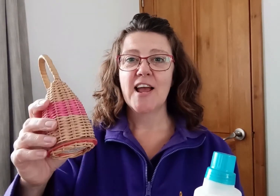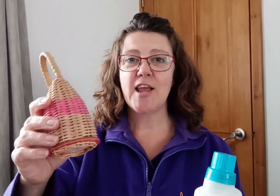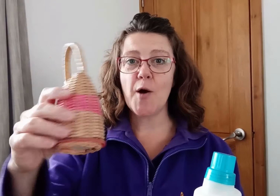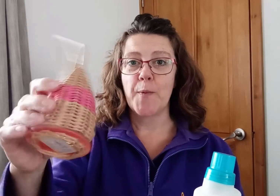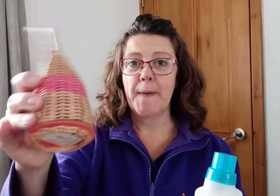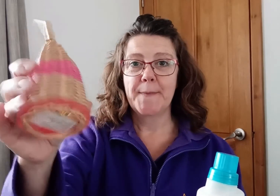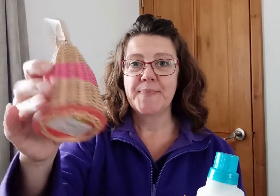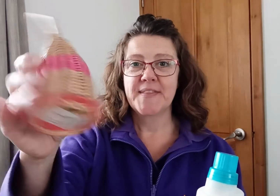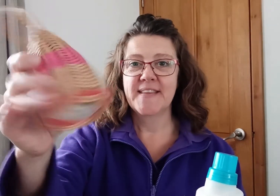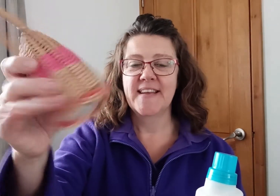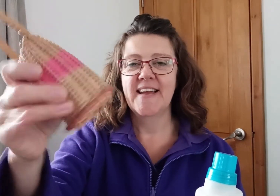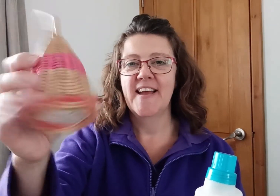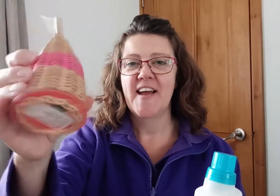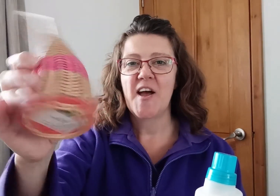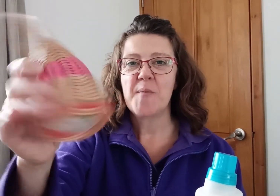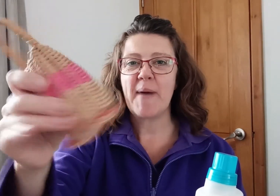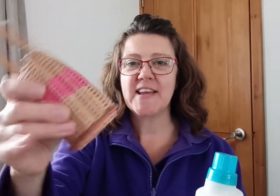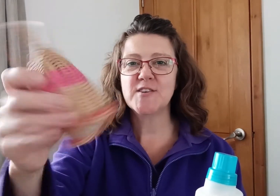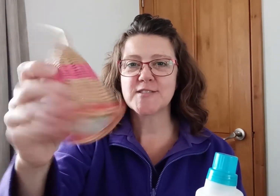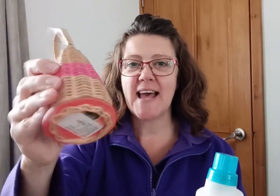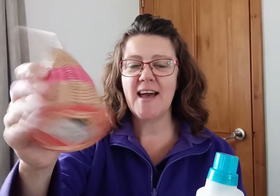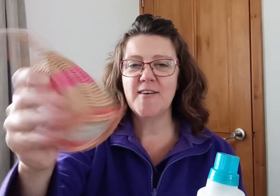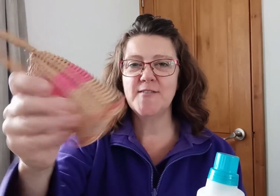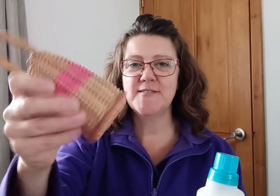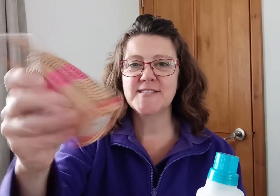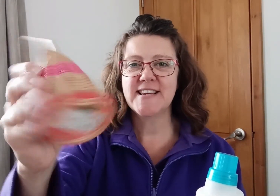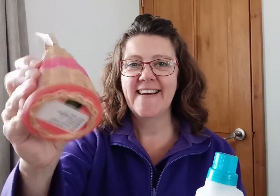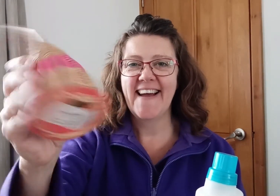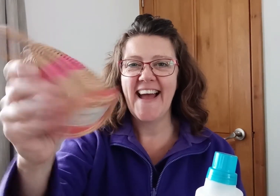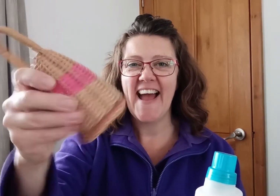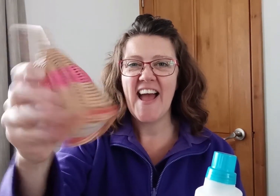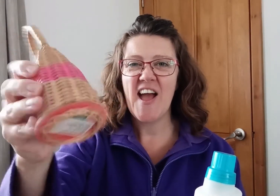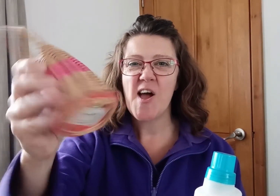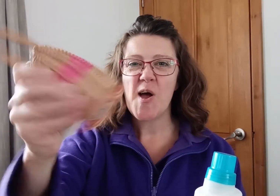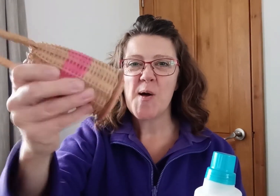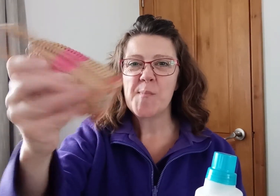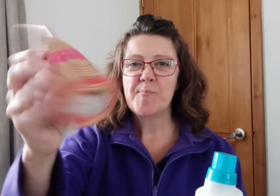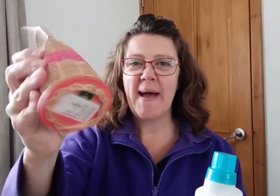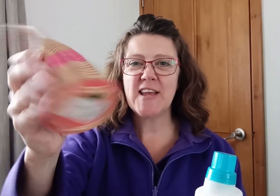go. Make your sound. Make your